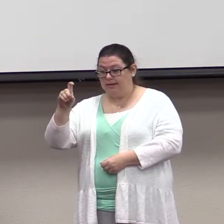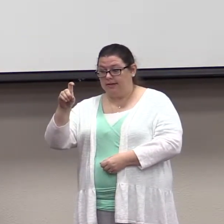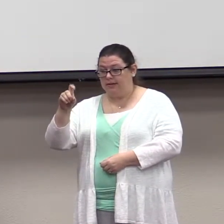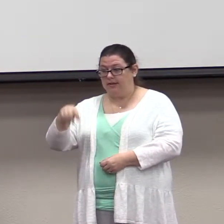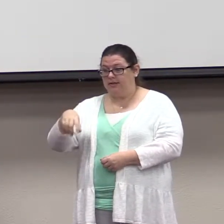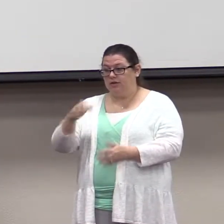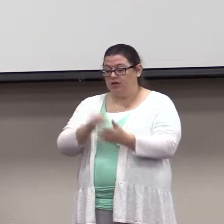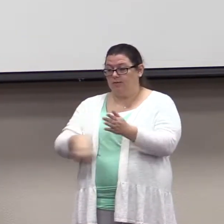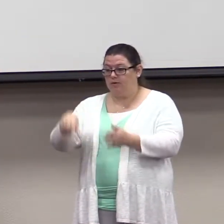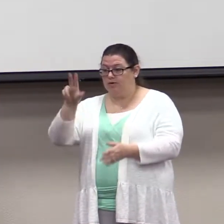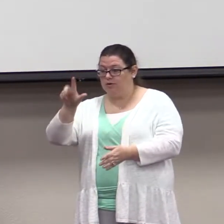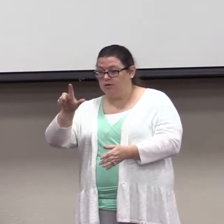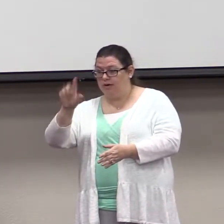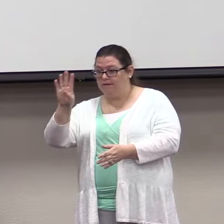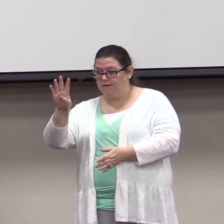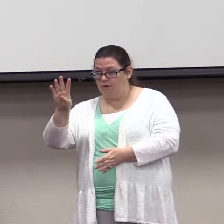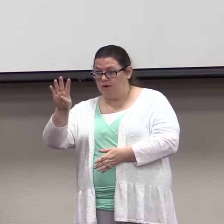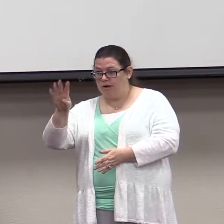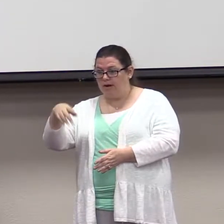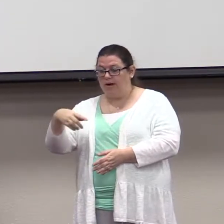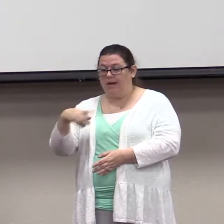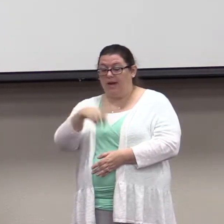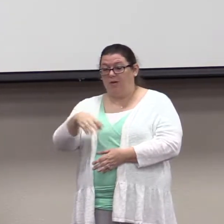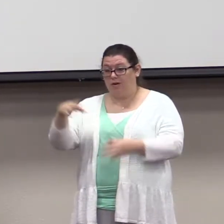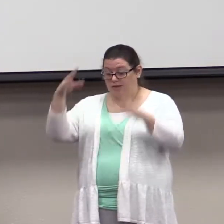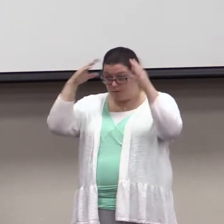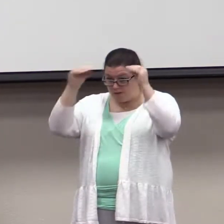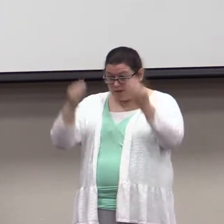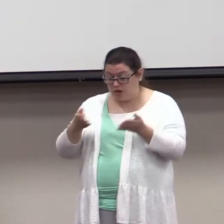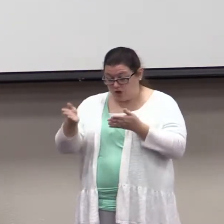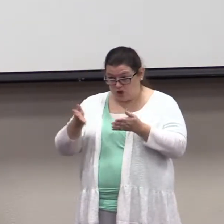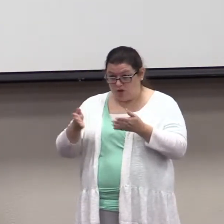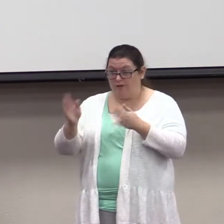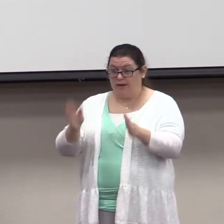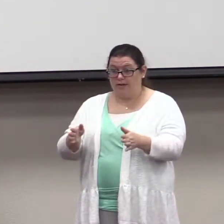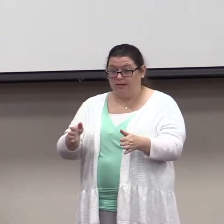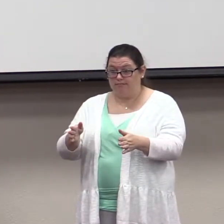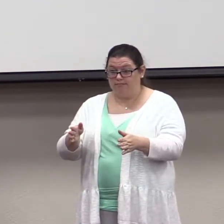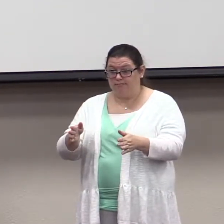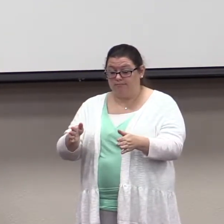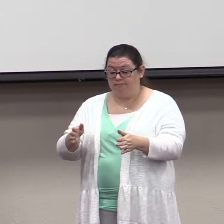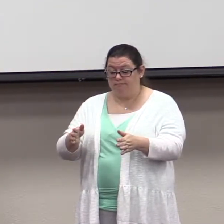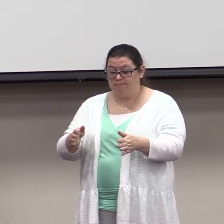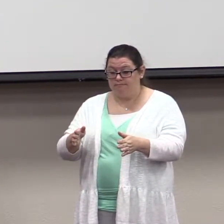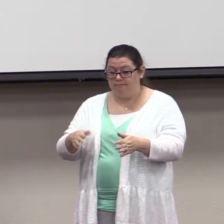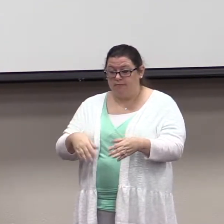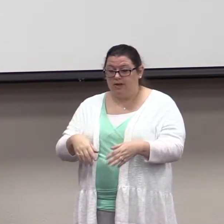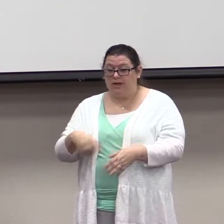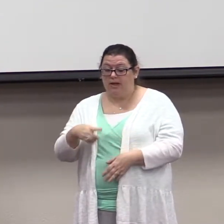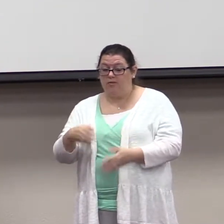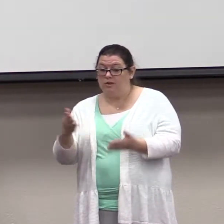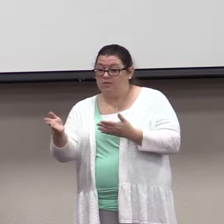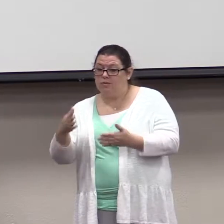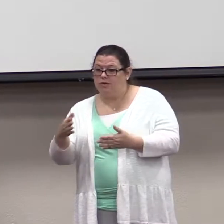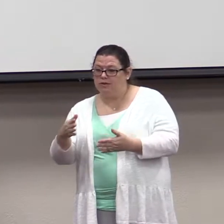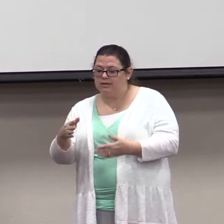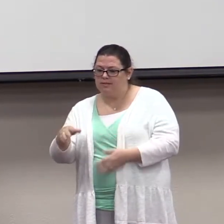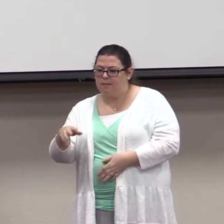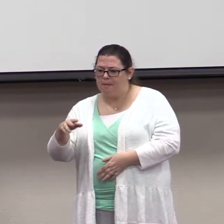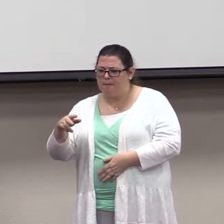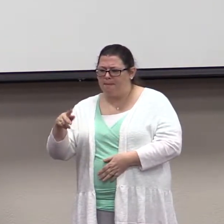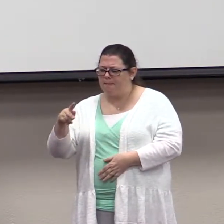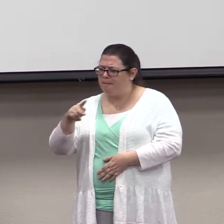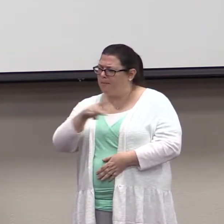he was actually Moses' servant. And Numbers 11:28 clarifies to tell us that he was Moses' personal